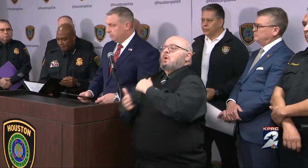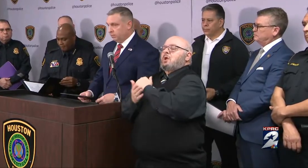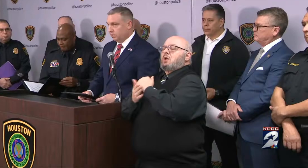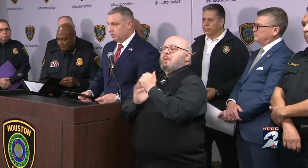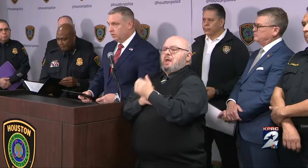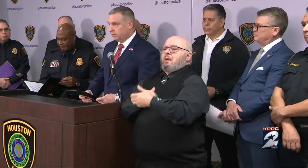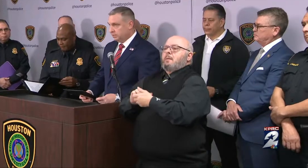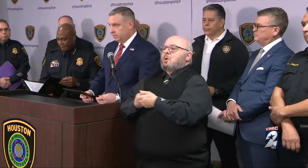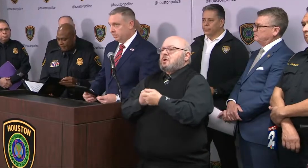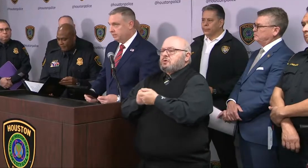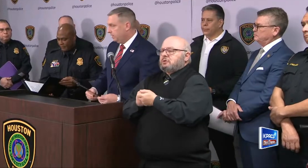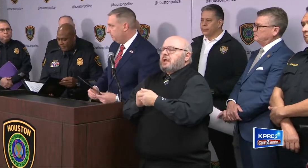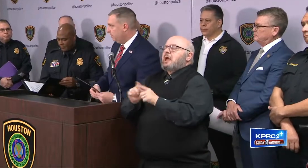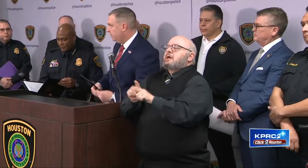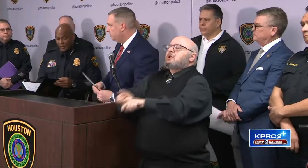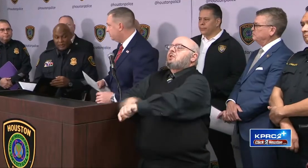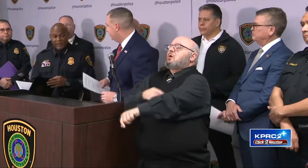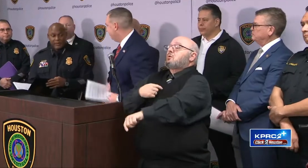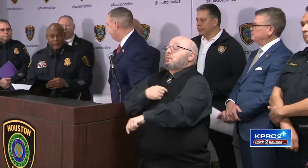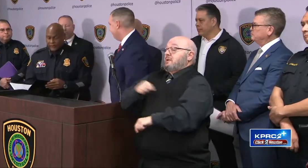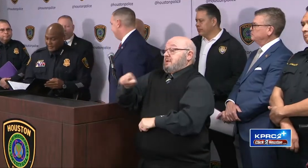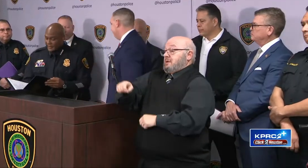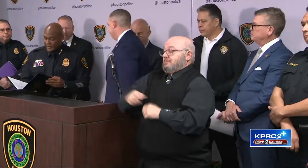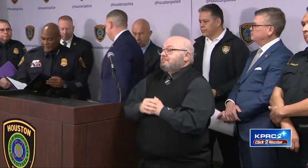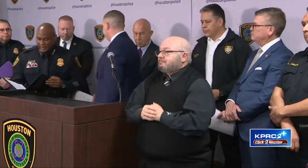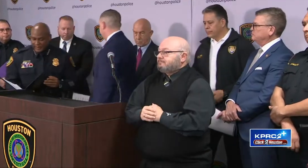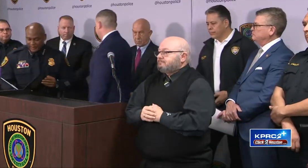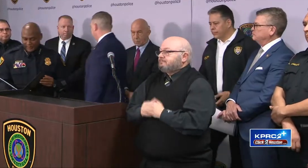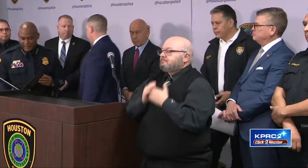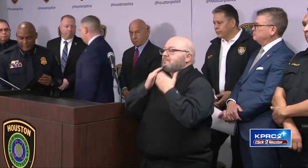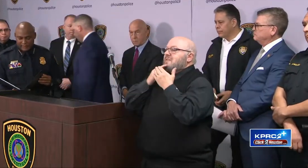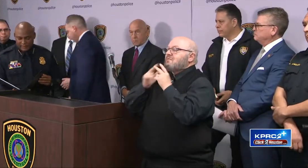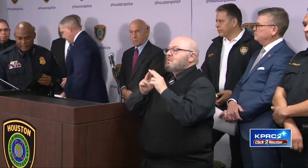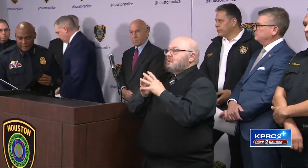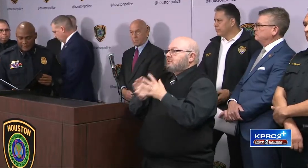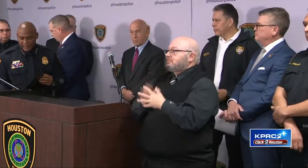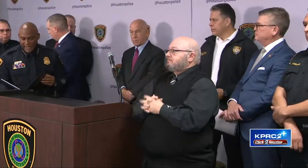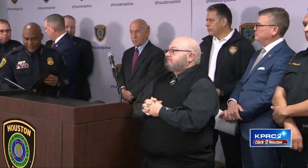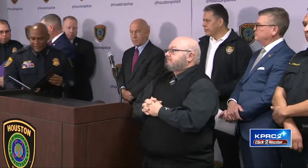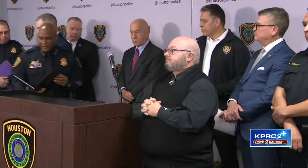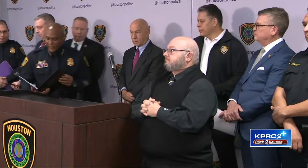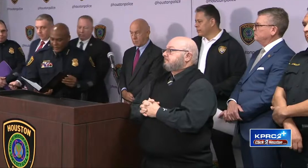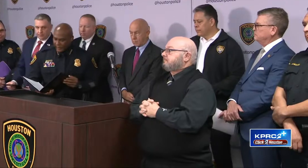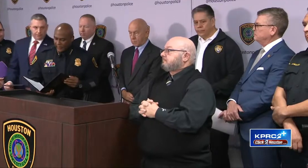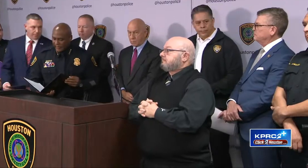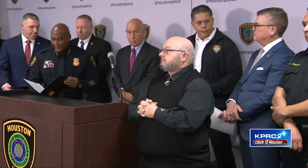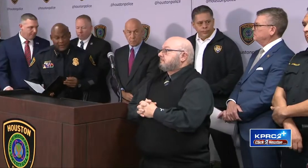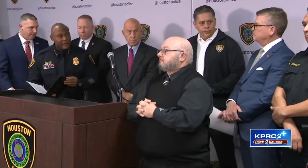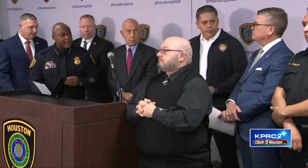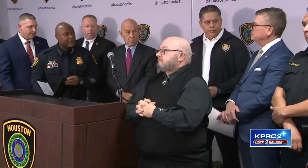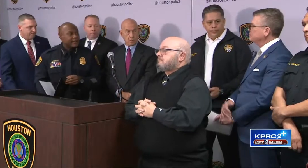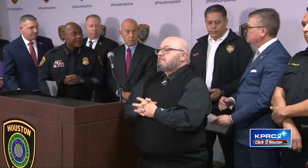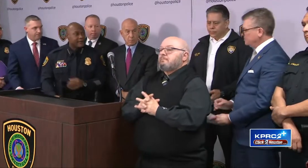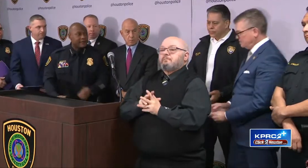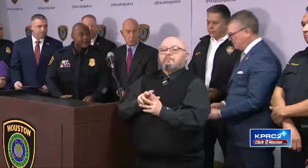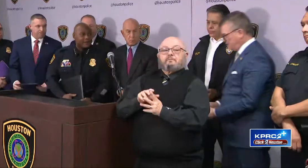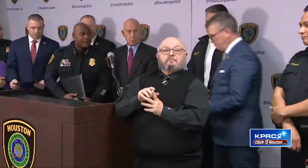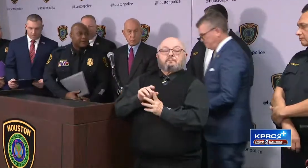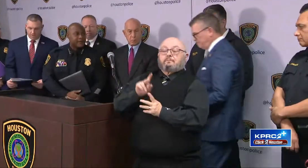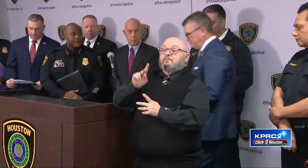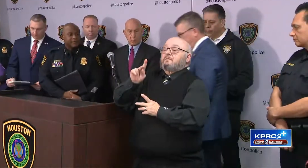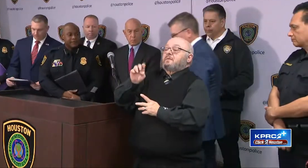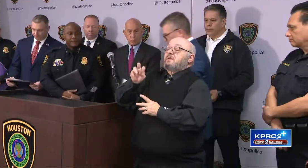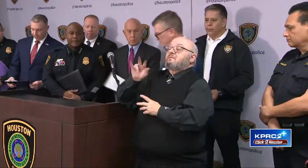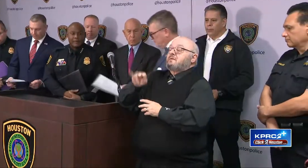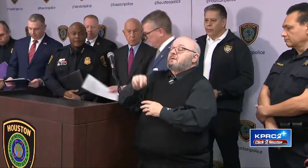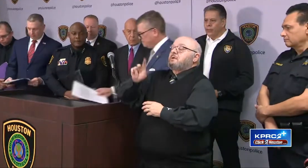partners here for as long as needed. Thank you very much. Thank you, Mayor. JBC Director Kevin Lilly, thanks.